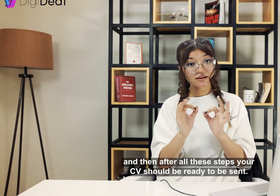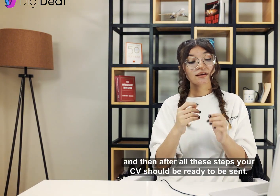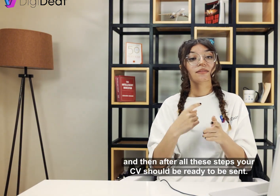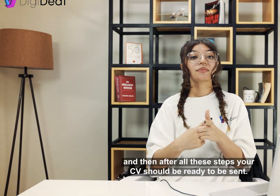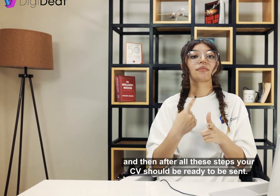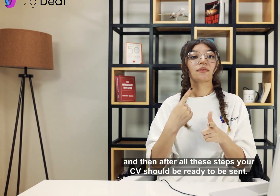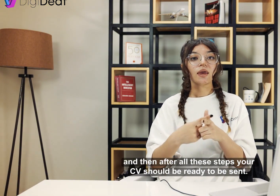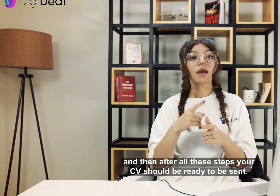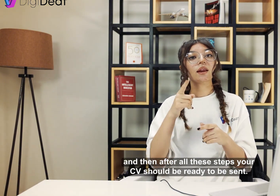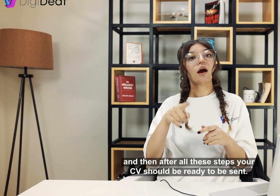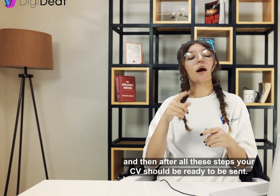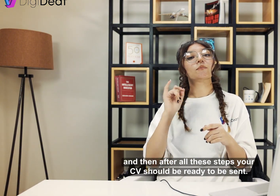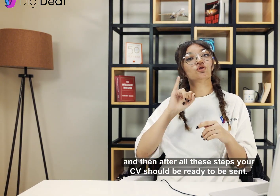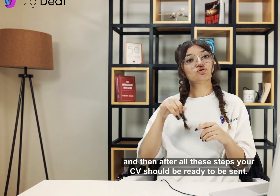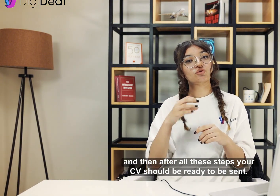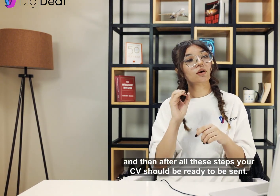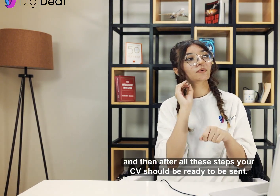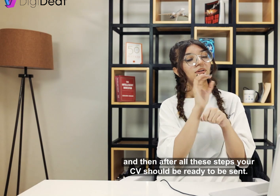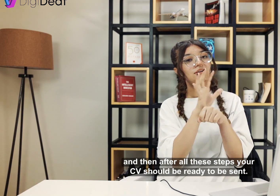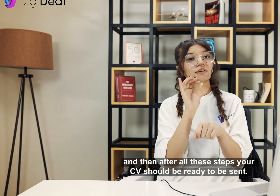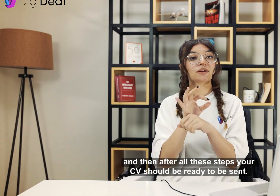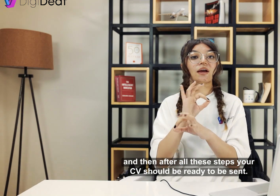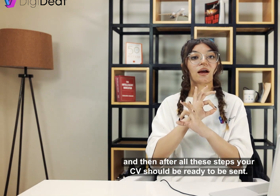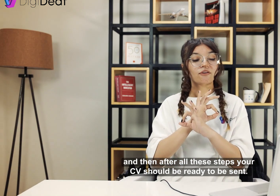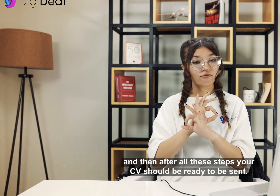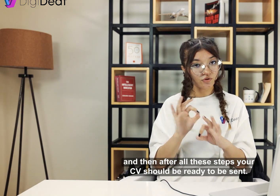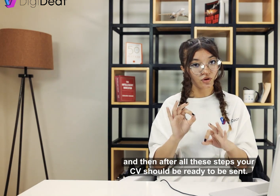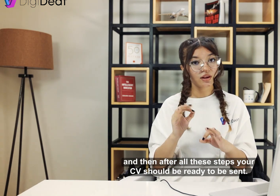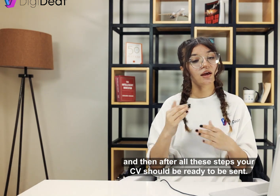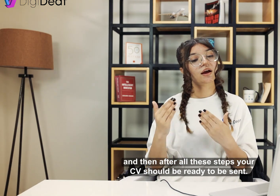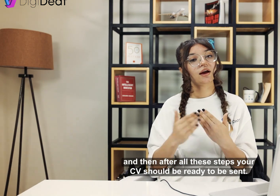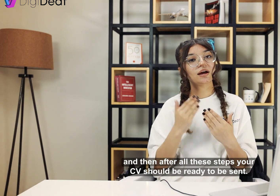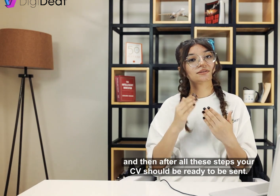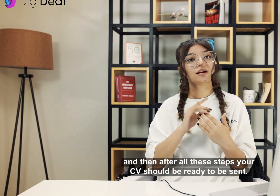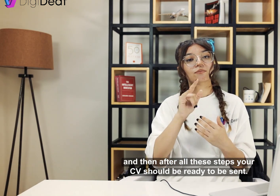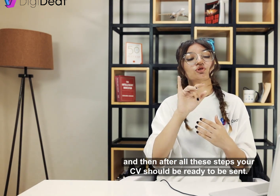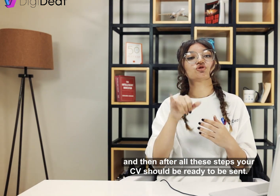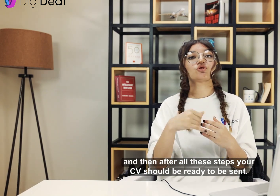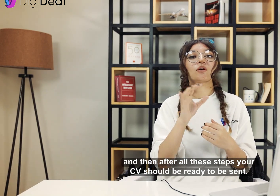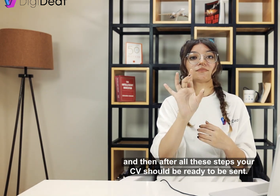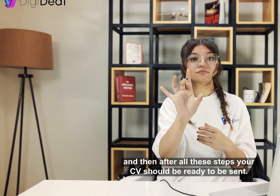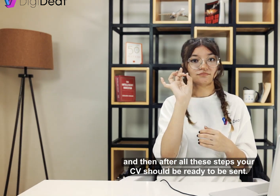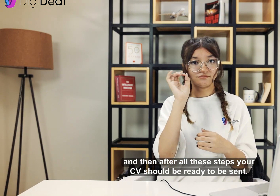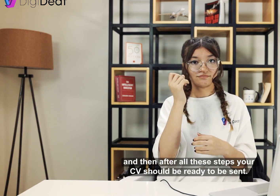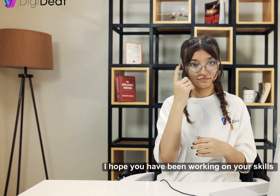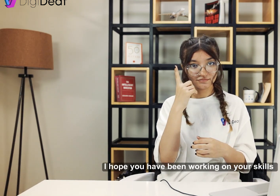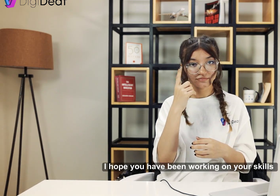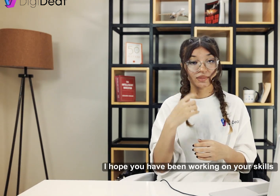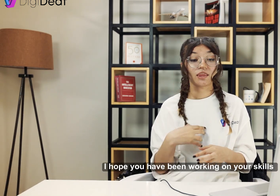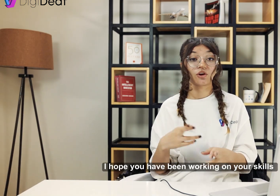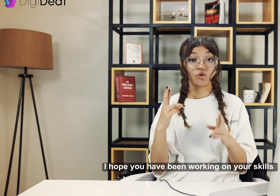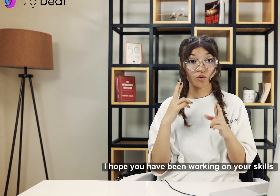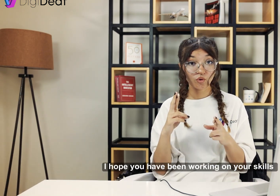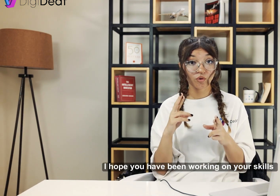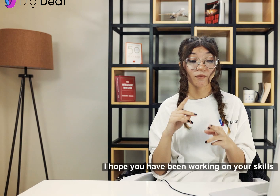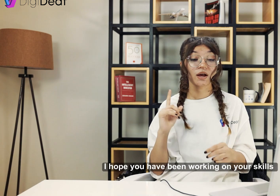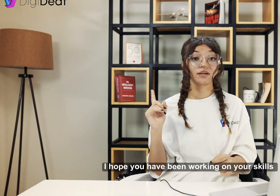And then after all these steps, your CV should be ready to be sent. I hope you have been working on your